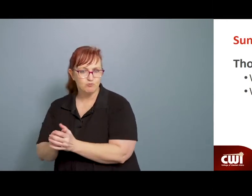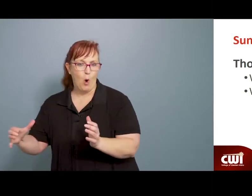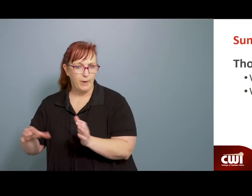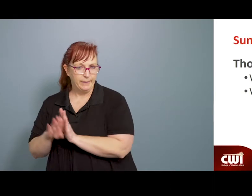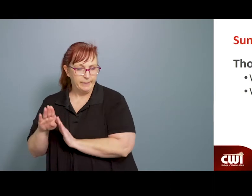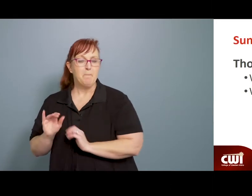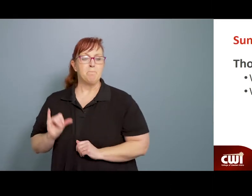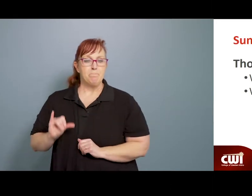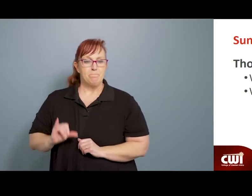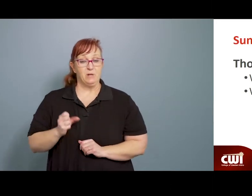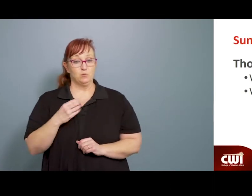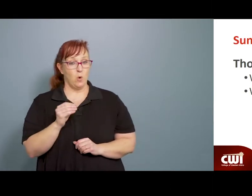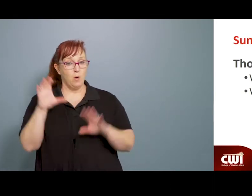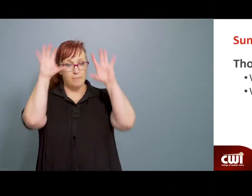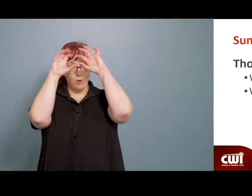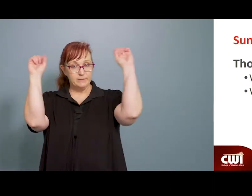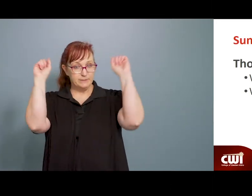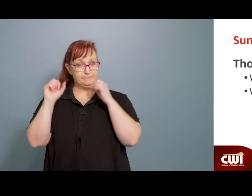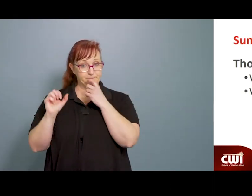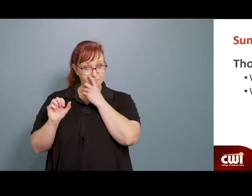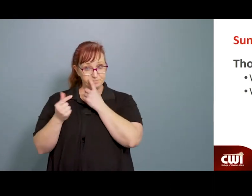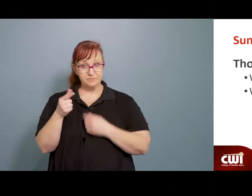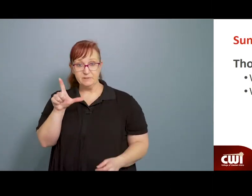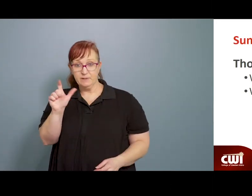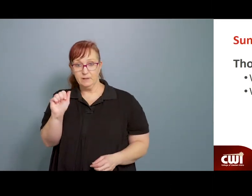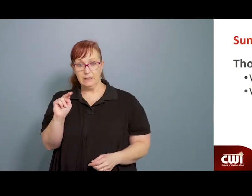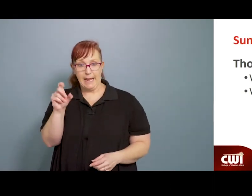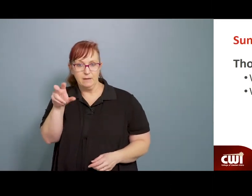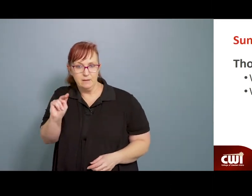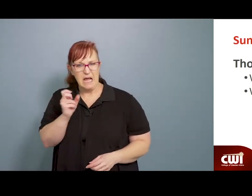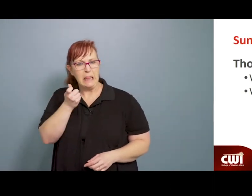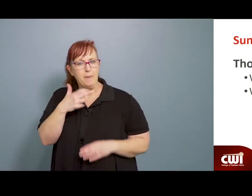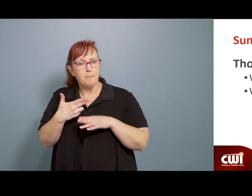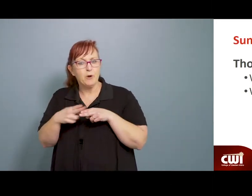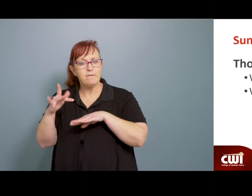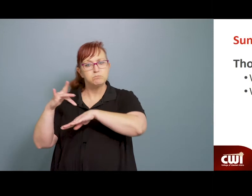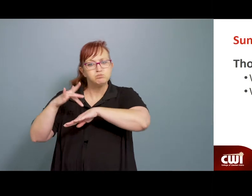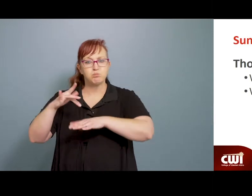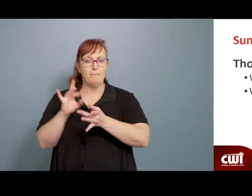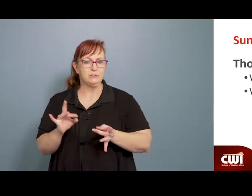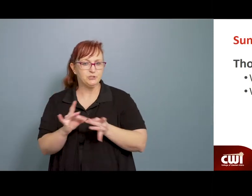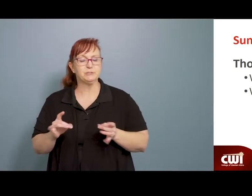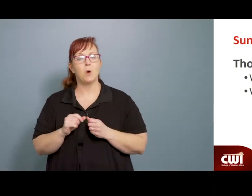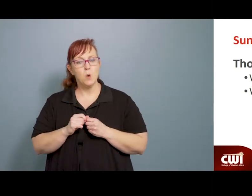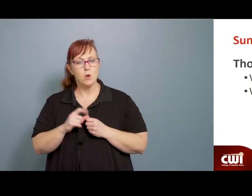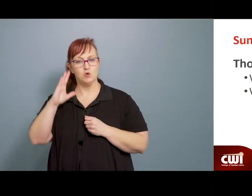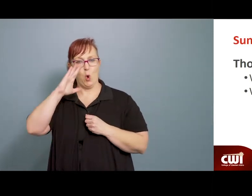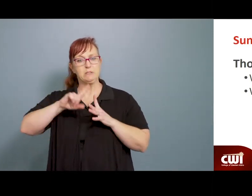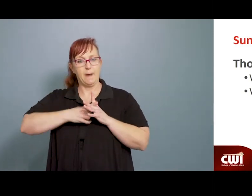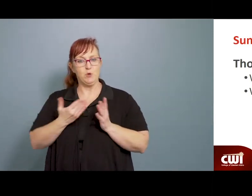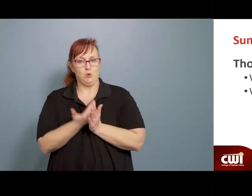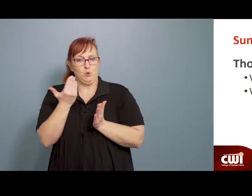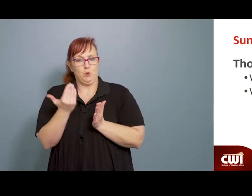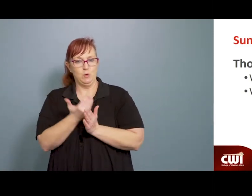on, Dr. Glandon touched on briefly, but I just want to make sure that everybody at CWI is aware of some of the initiatives going on in